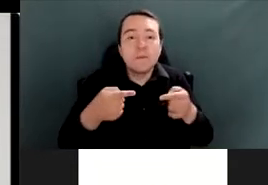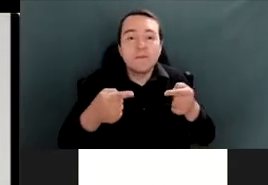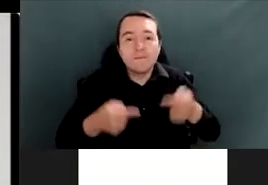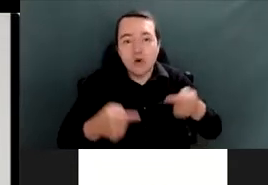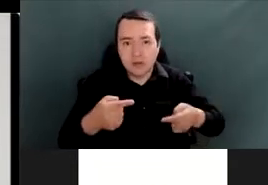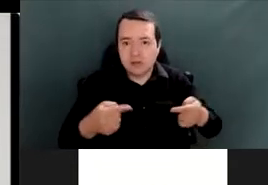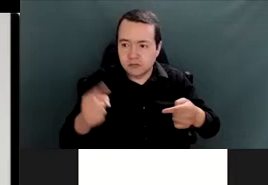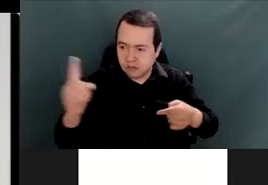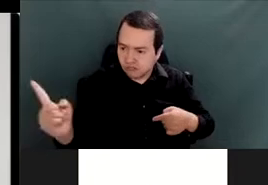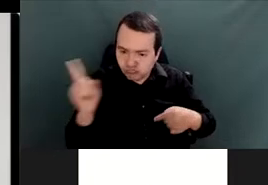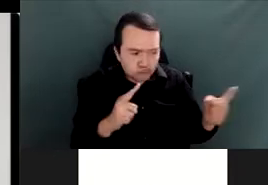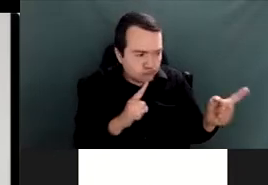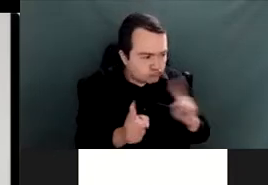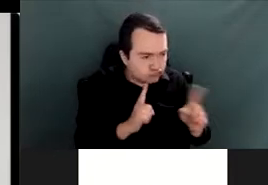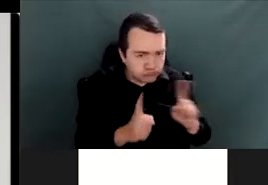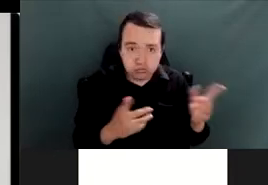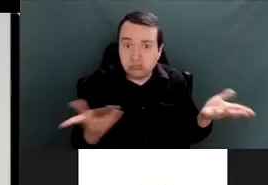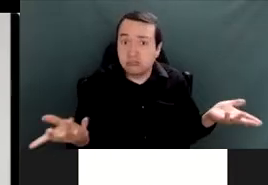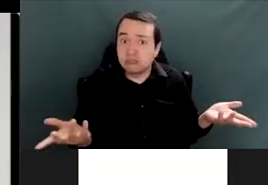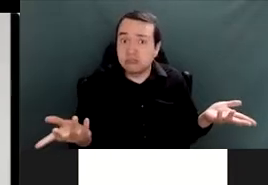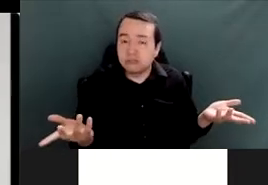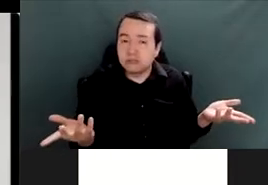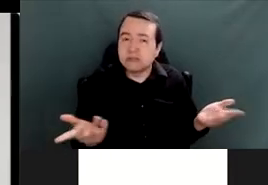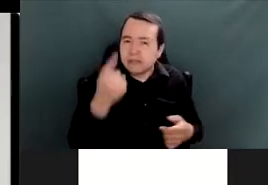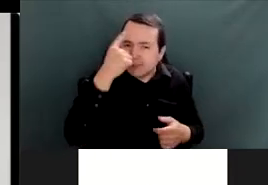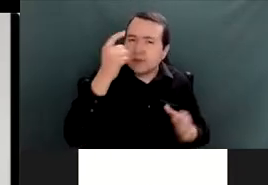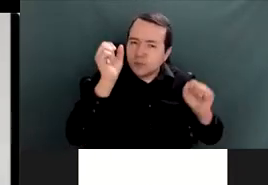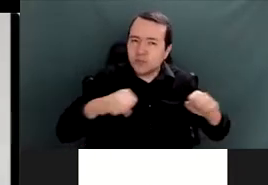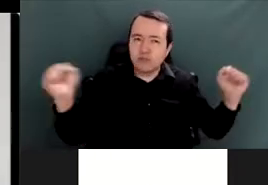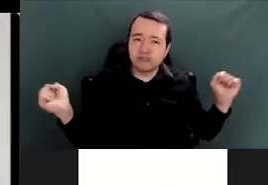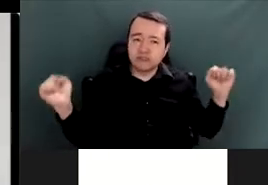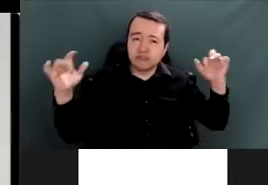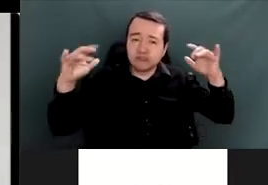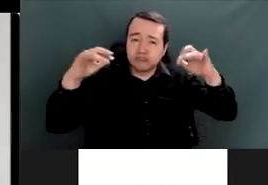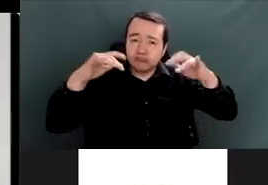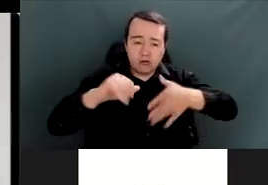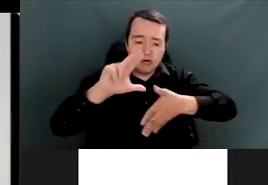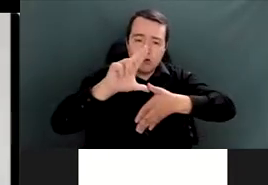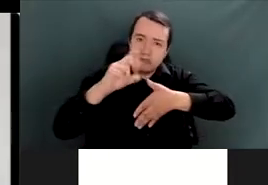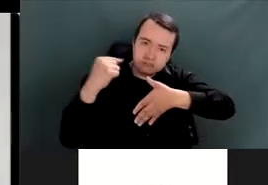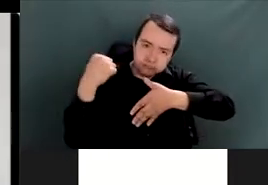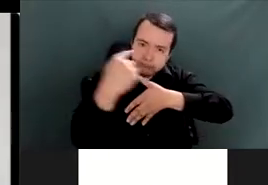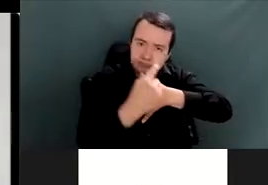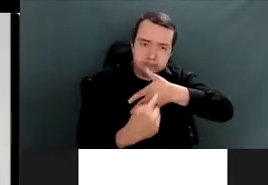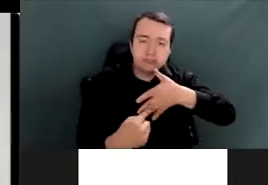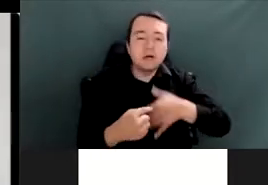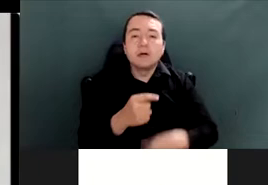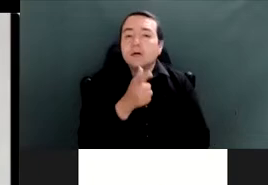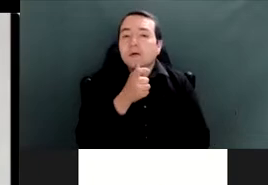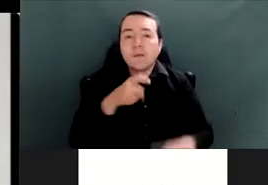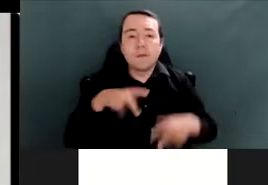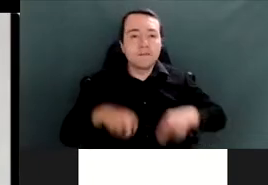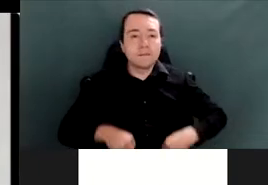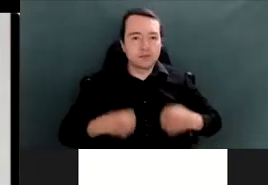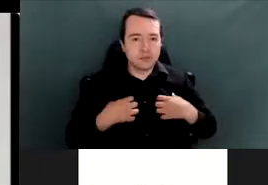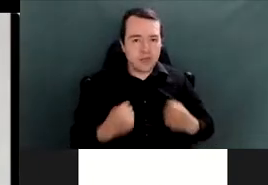political dialogue. So we need to think of having a continental summit of